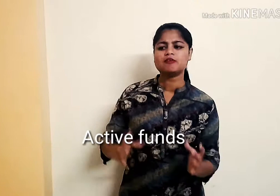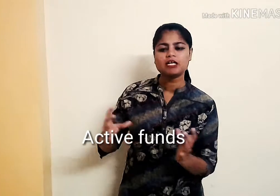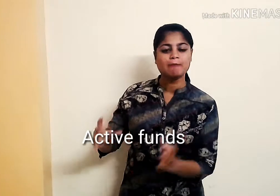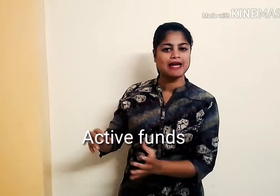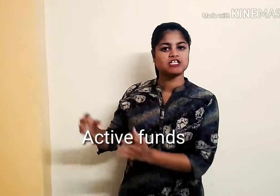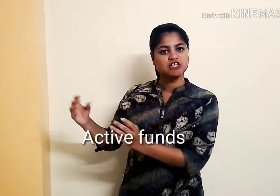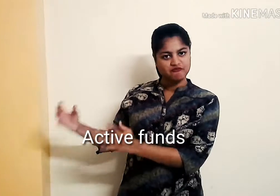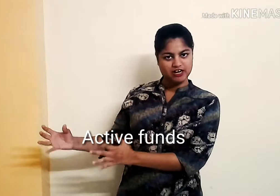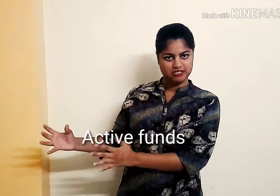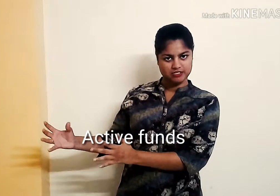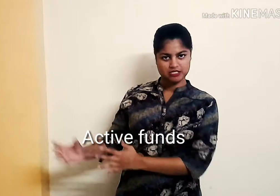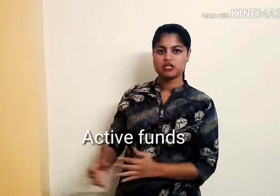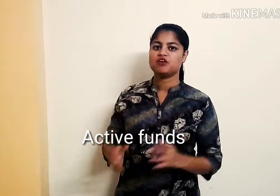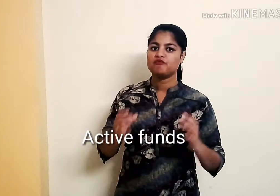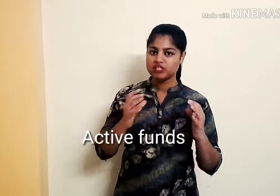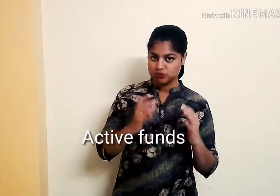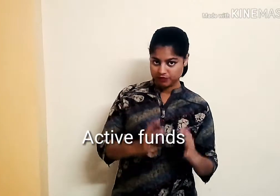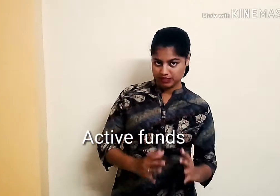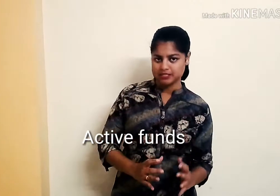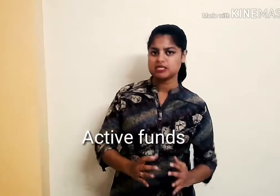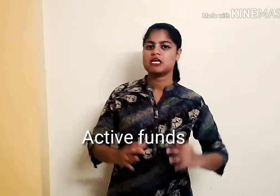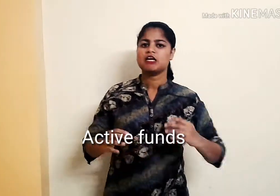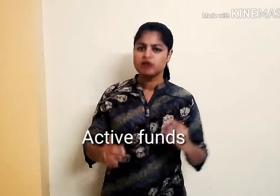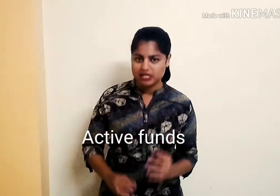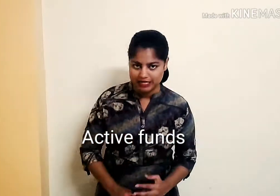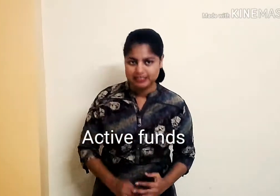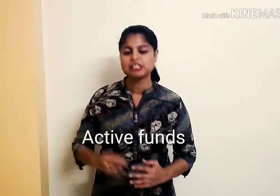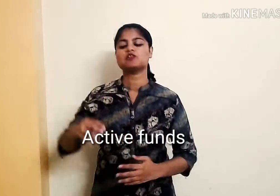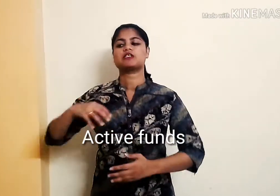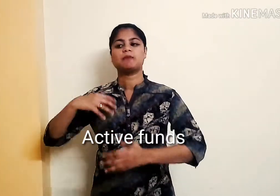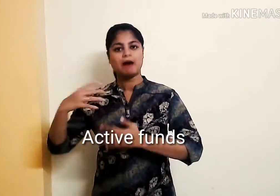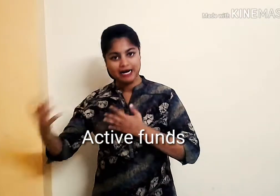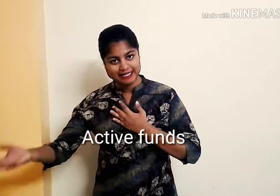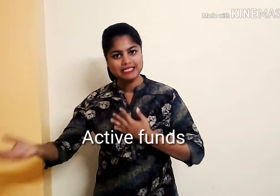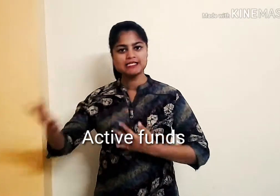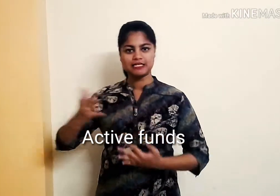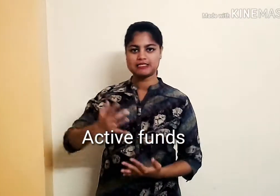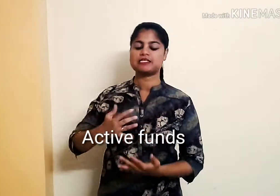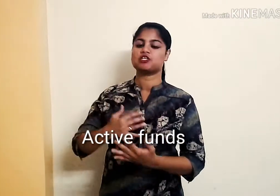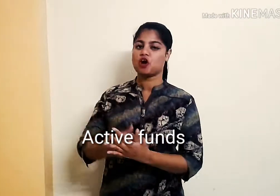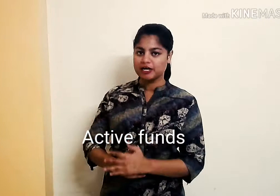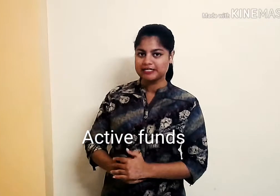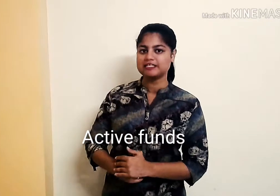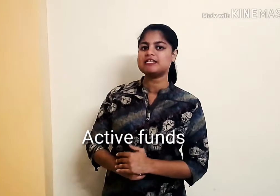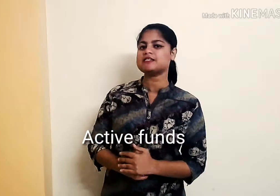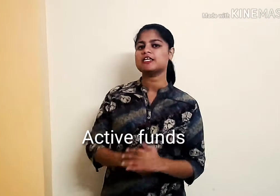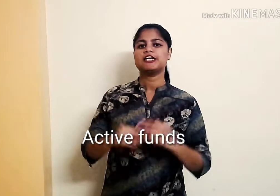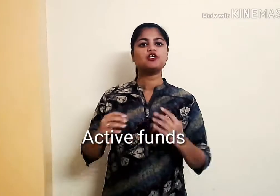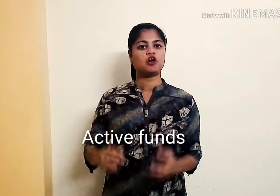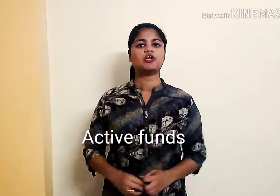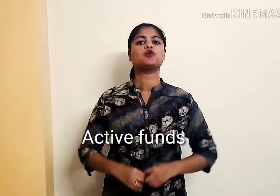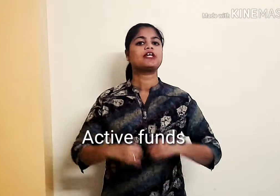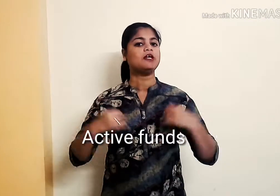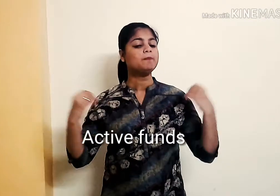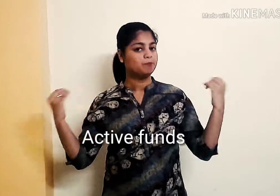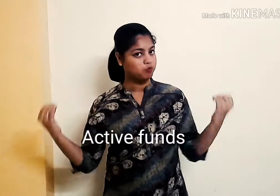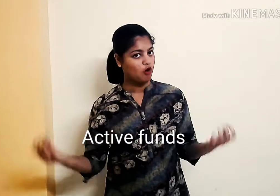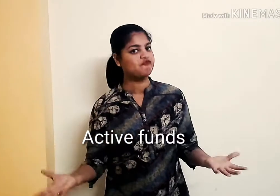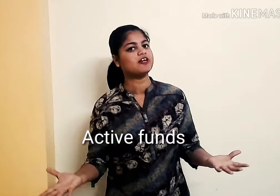actively manage the funds, which means he will continuously buy and sell the securities in order to gain